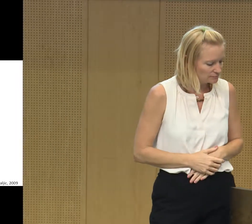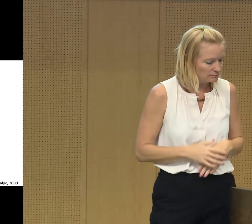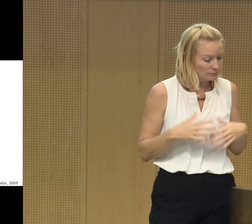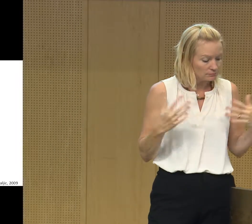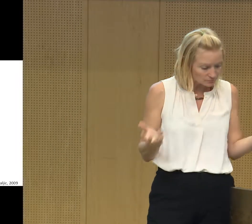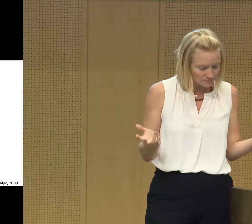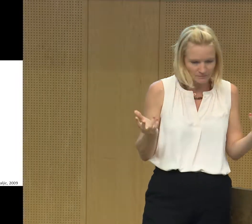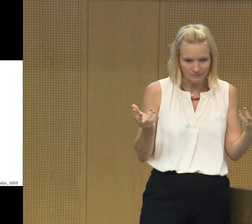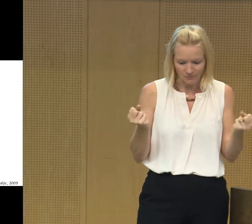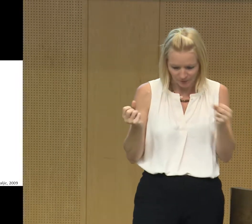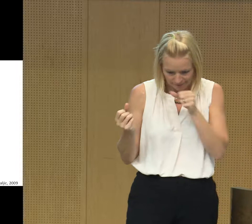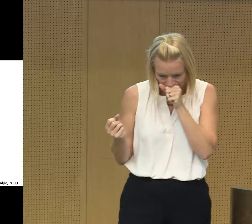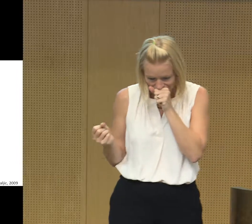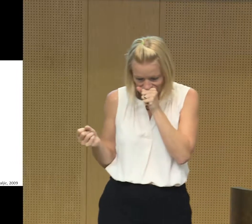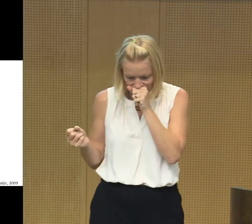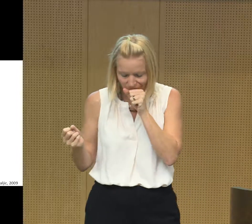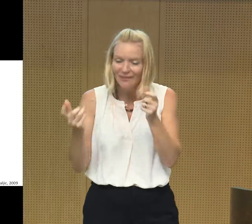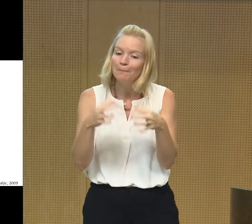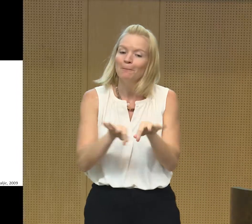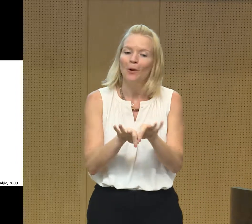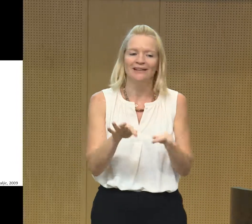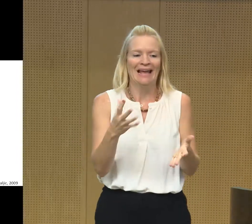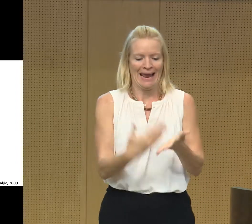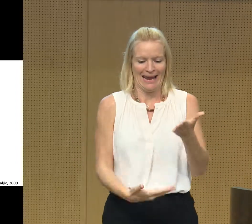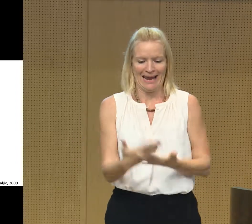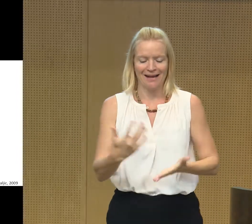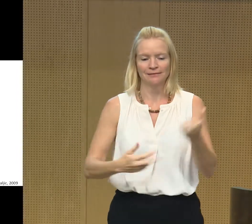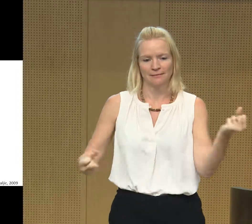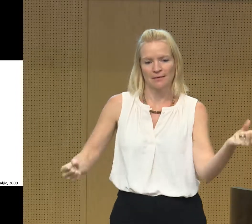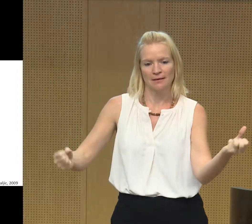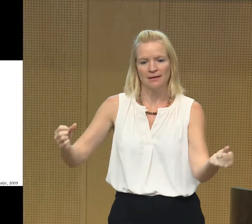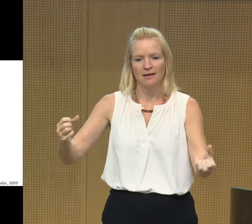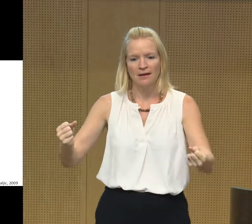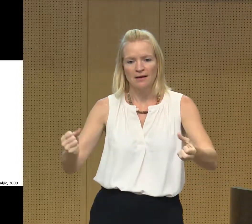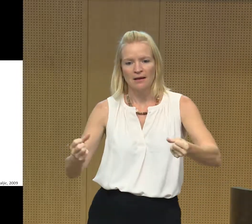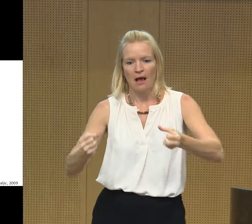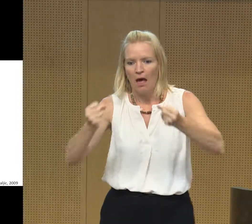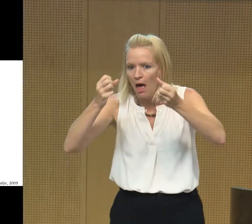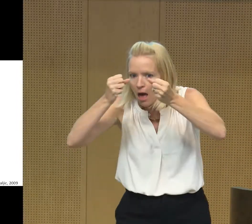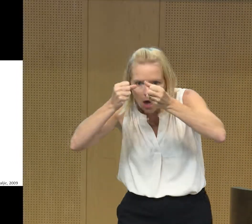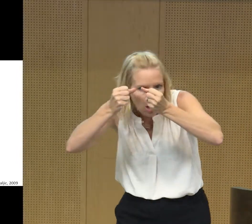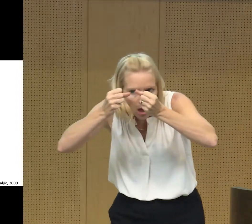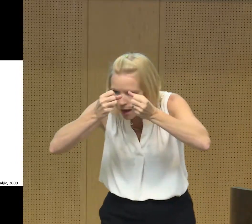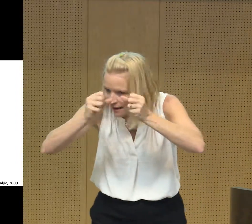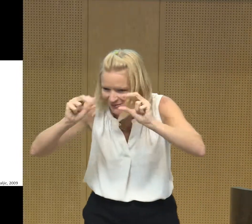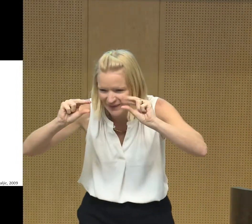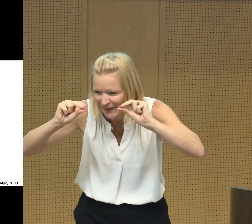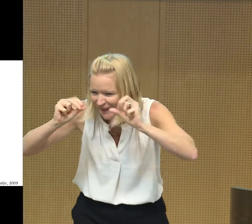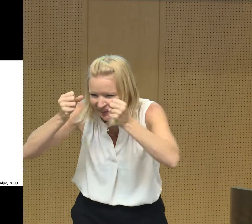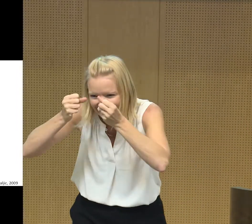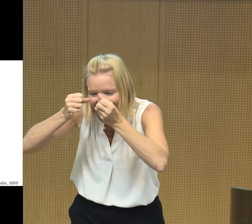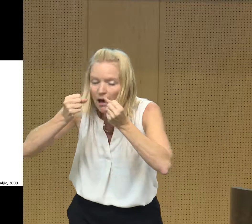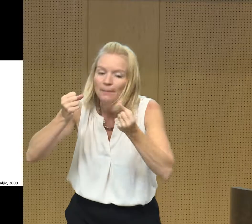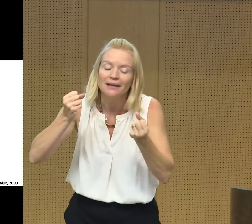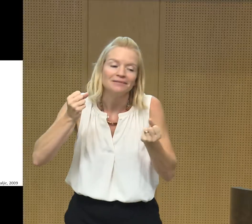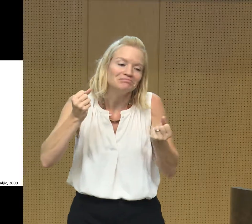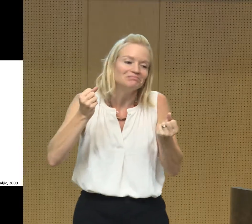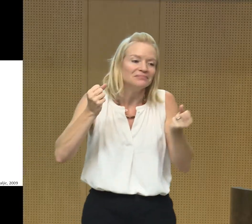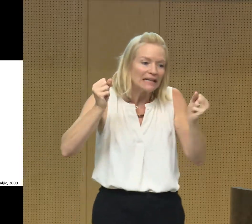gets more and more poor as you go out from the foveal. So when we're signing, our hands aren't signing right in that center space.